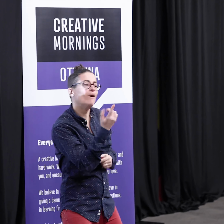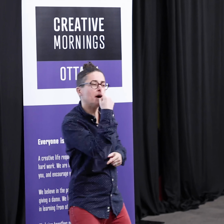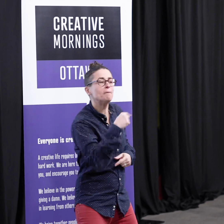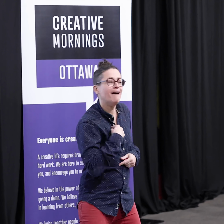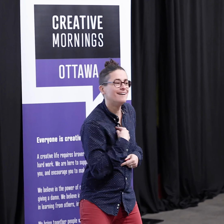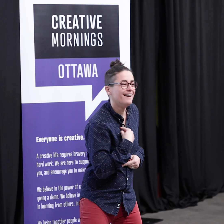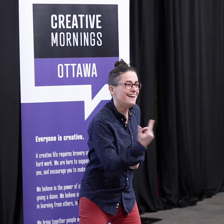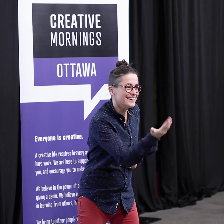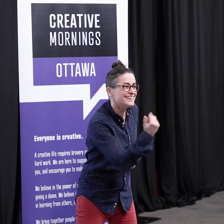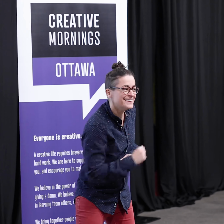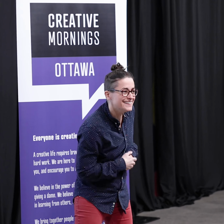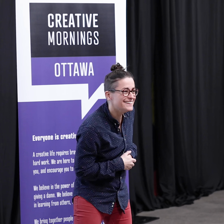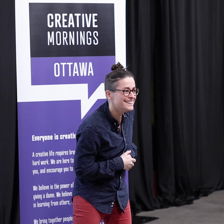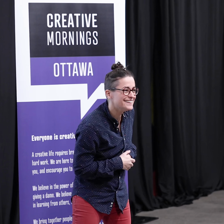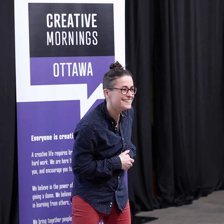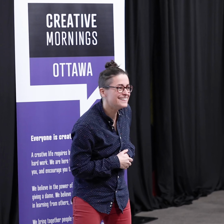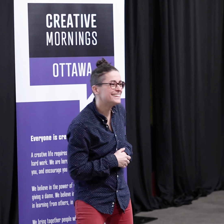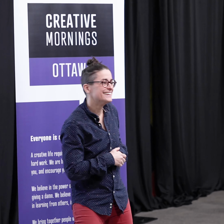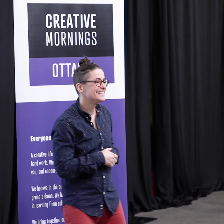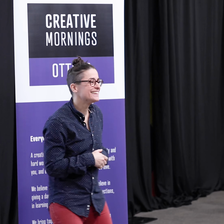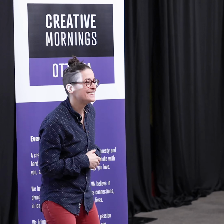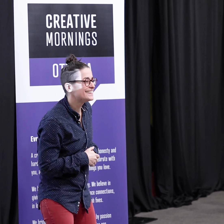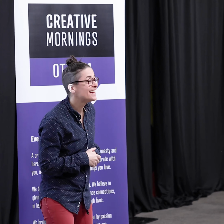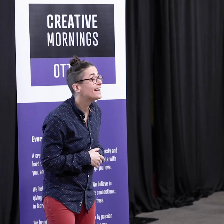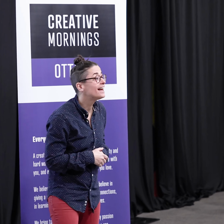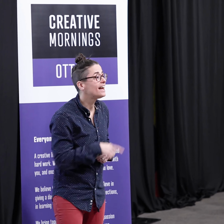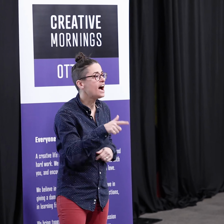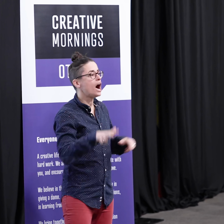experience on a daily basis, being a deaf person. Yeah, go ahead.